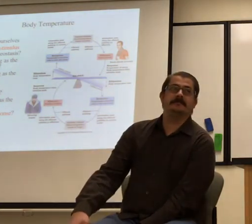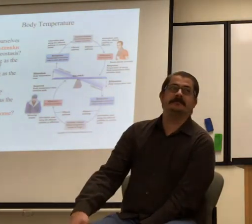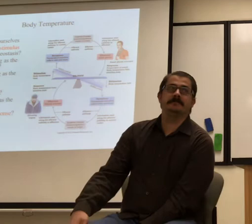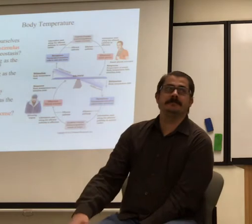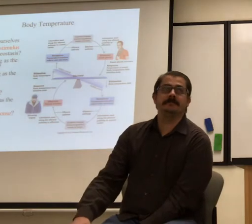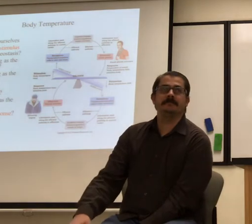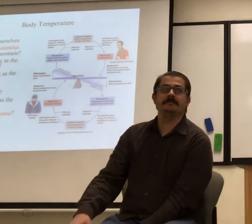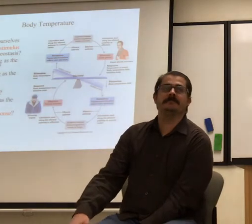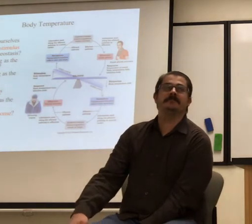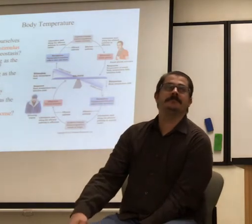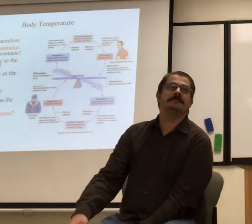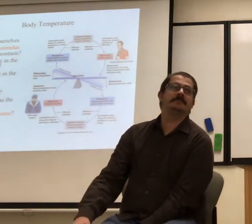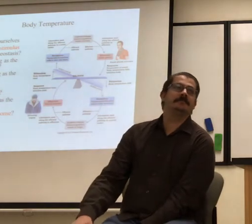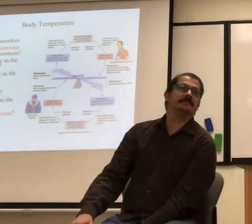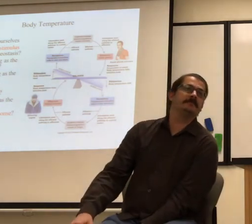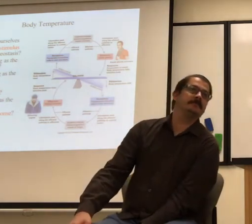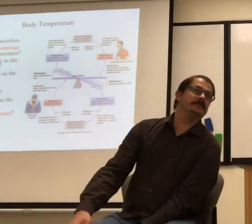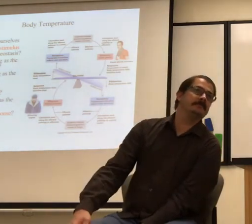Yeah, which means